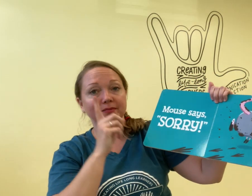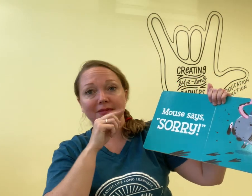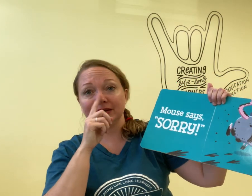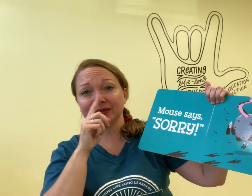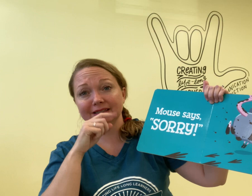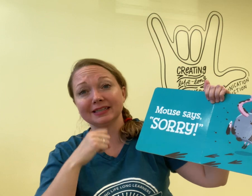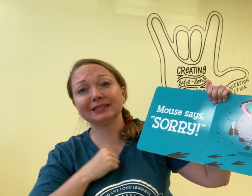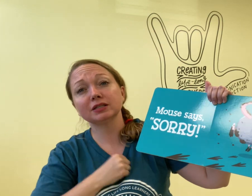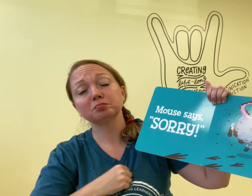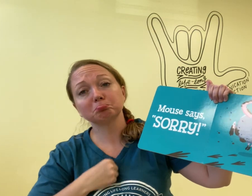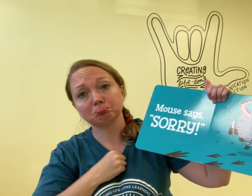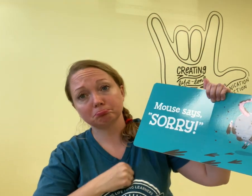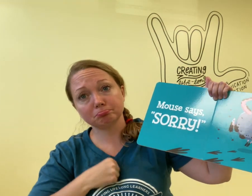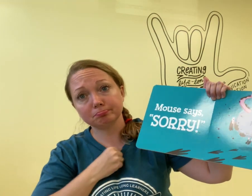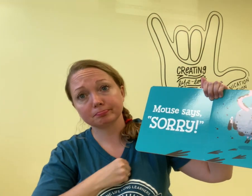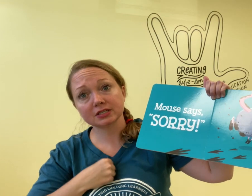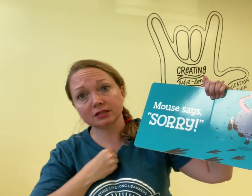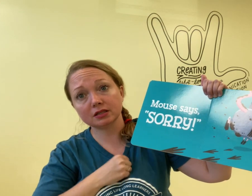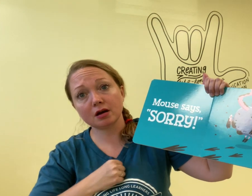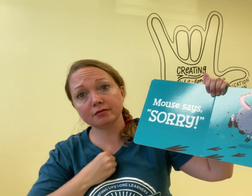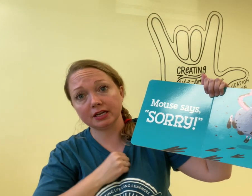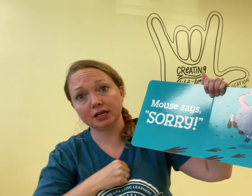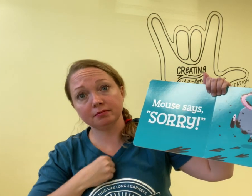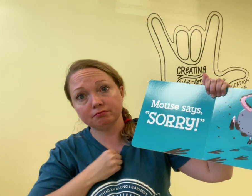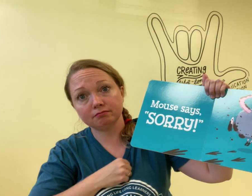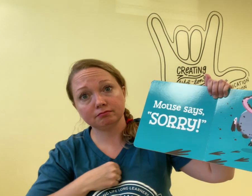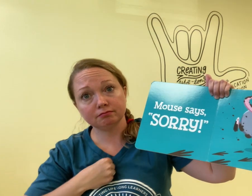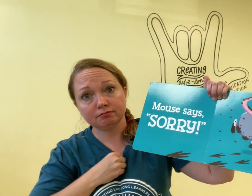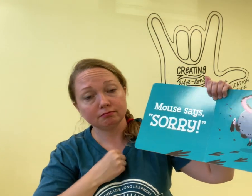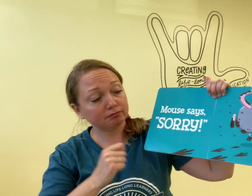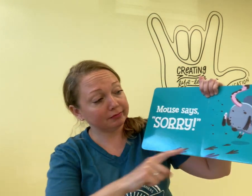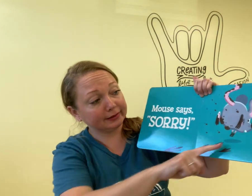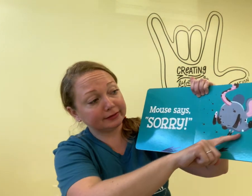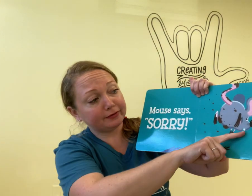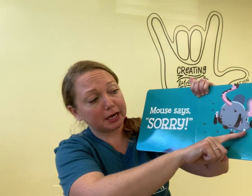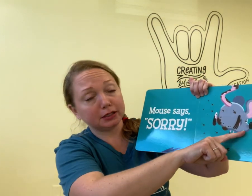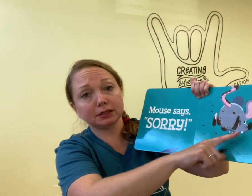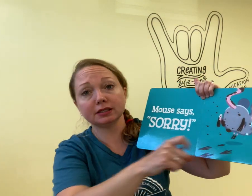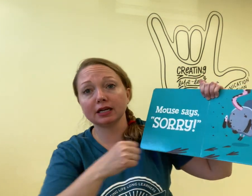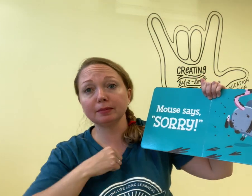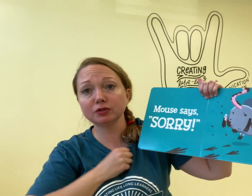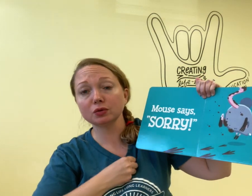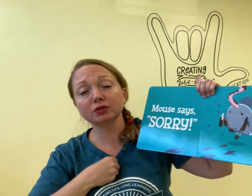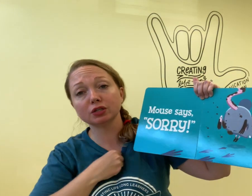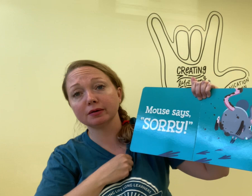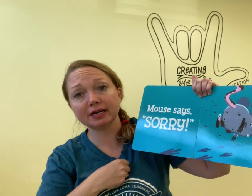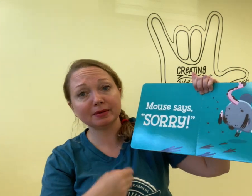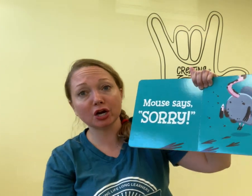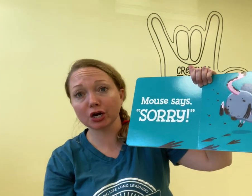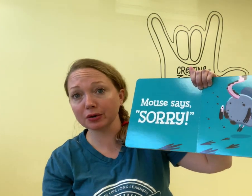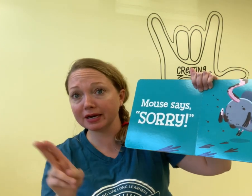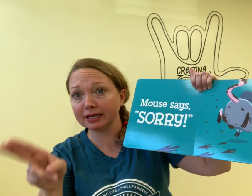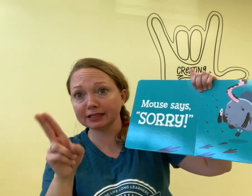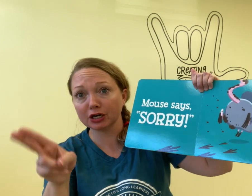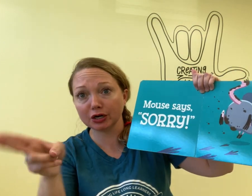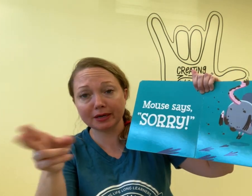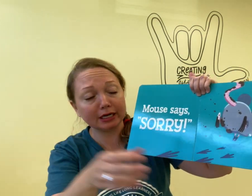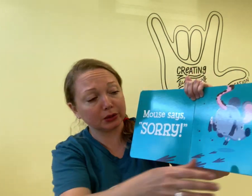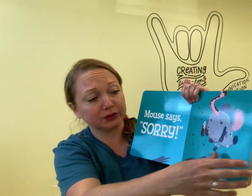Mouse says sorry. His face, he said, I'm so sorry, I'm in a hurry. He's in a hurry to go